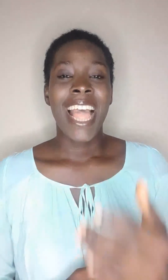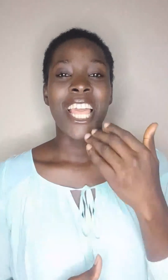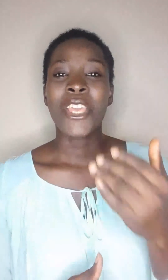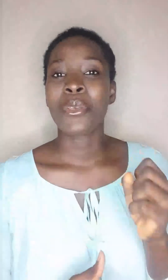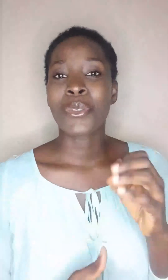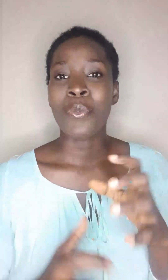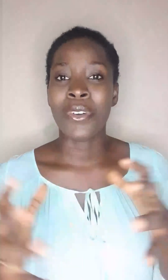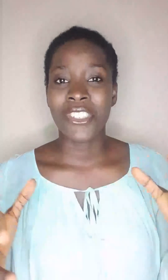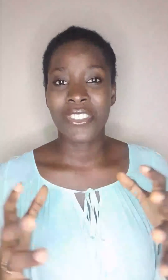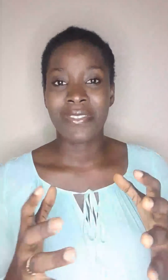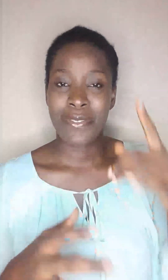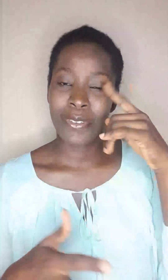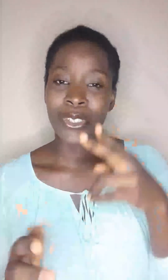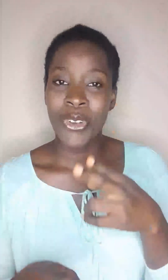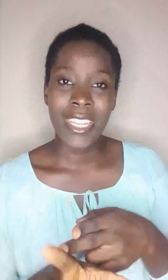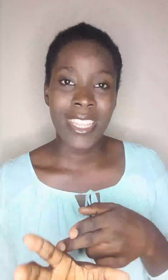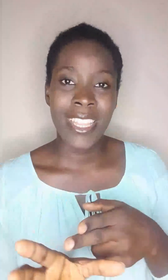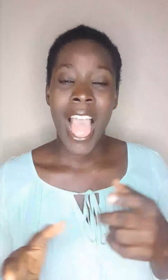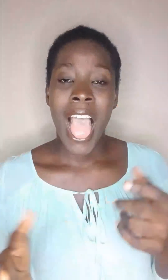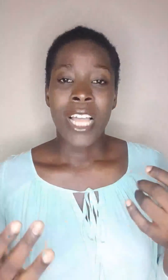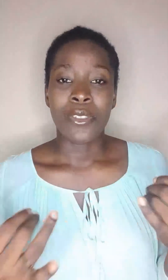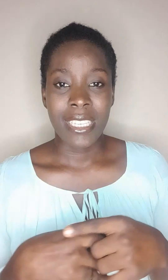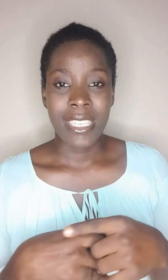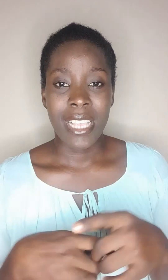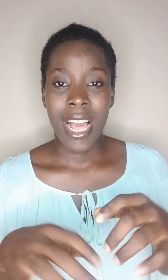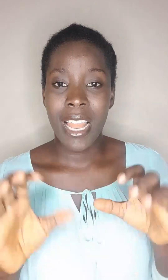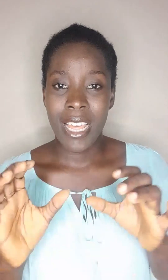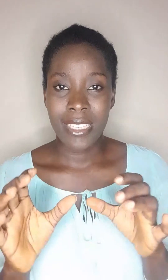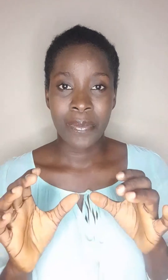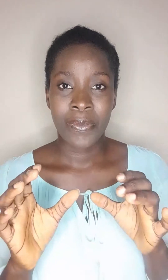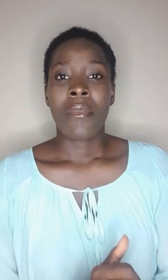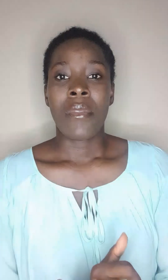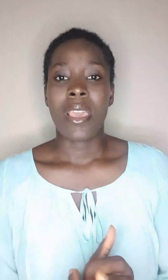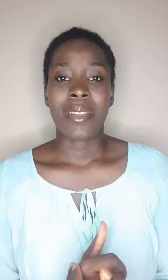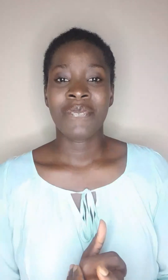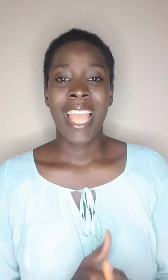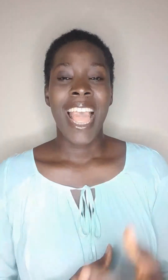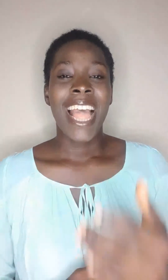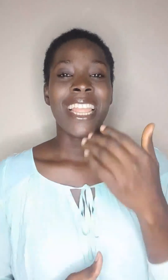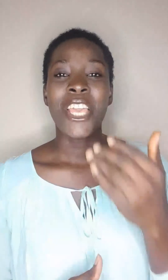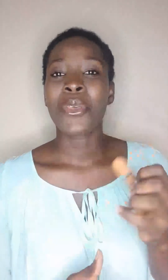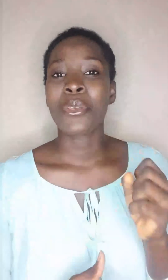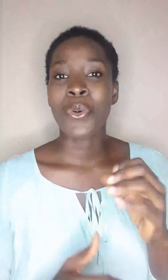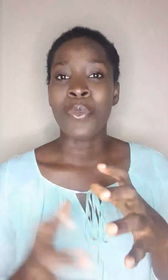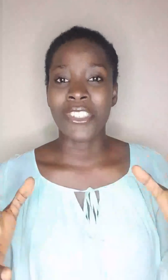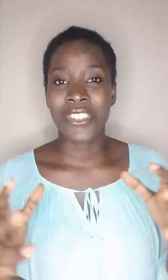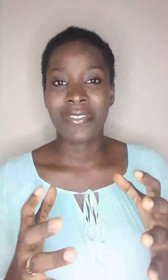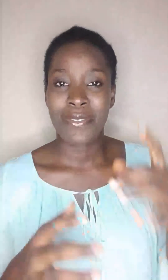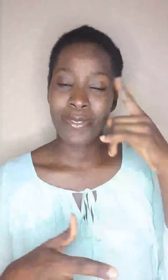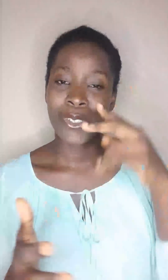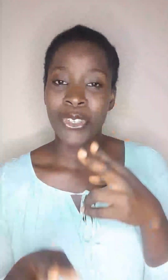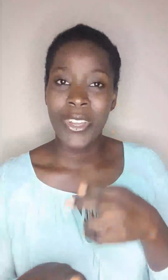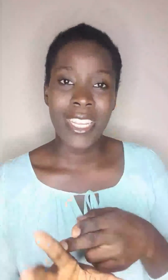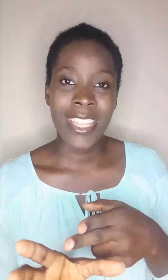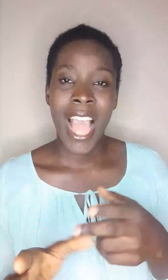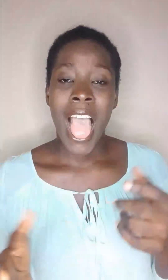Thank you so much for joining to class. Thank you so much for joining